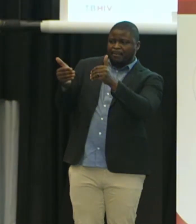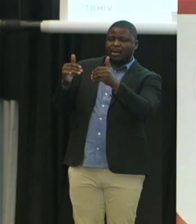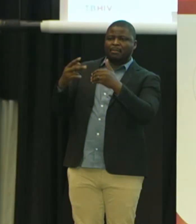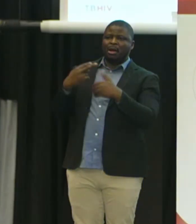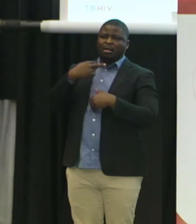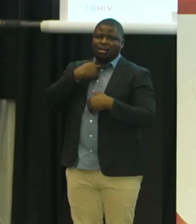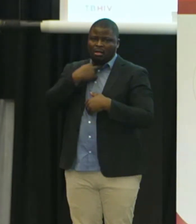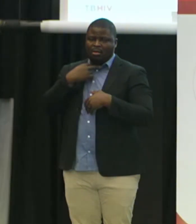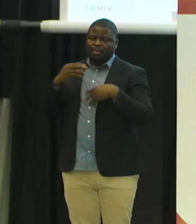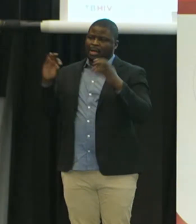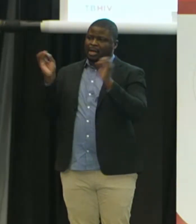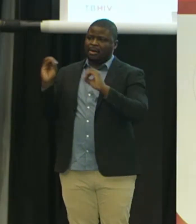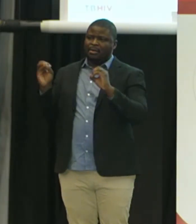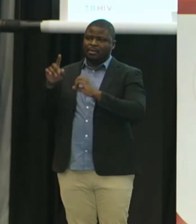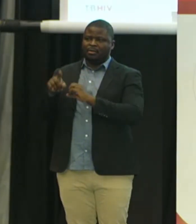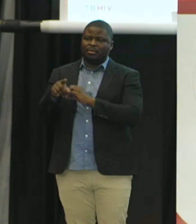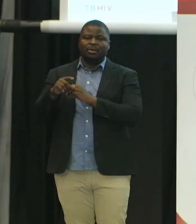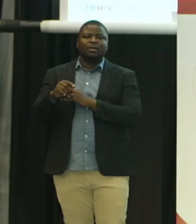never going to